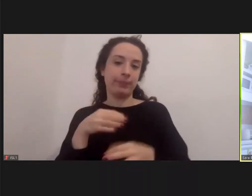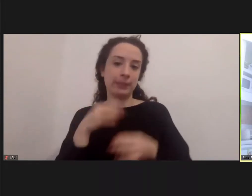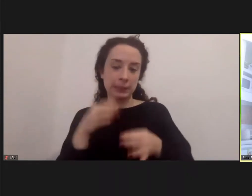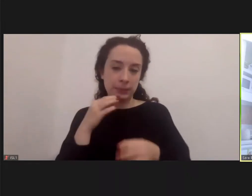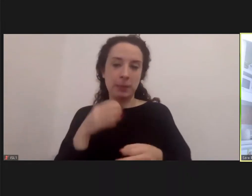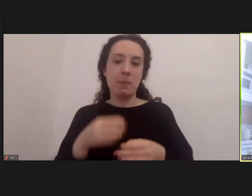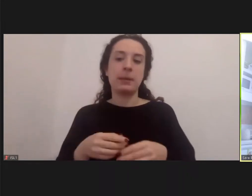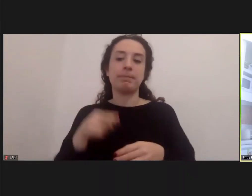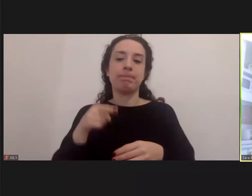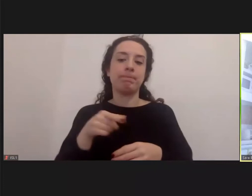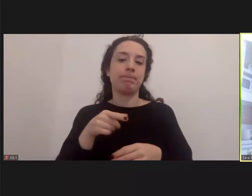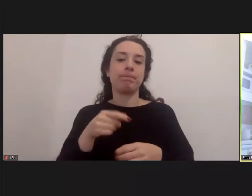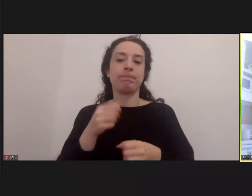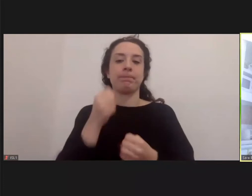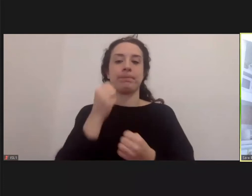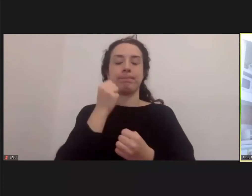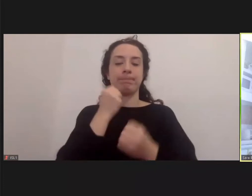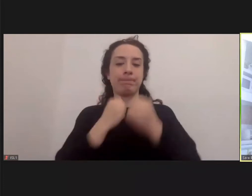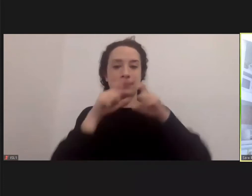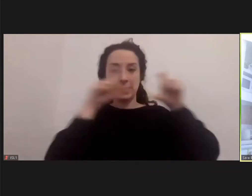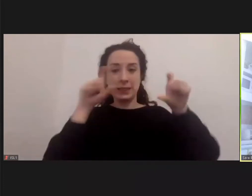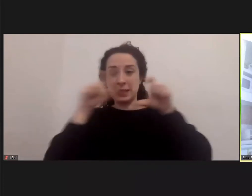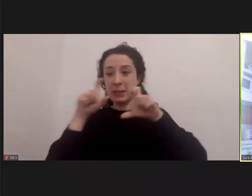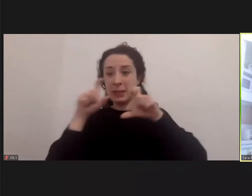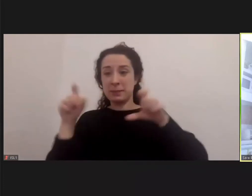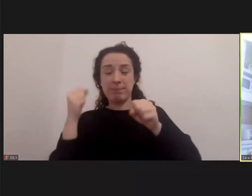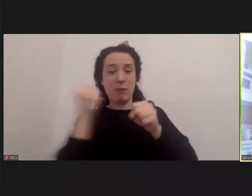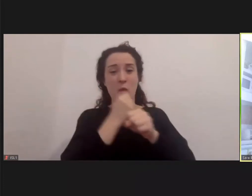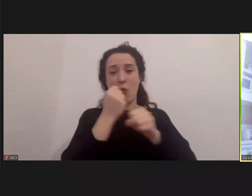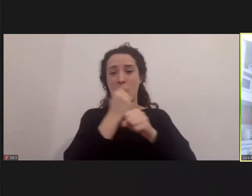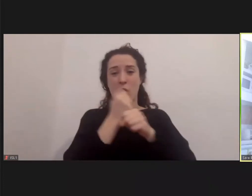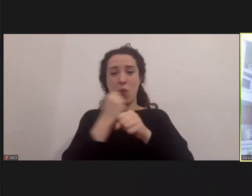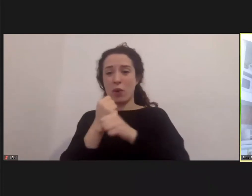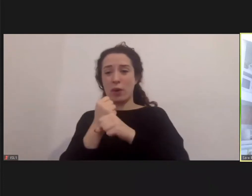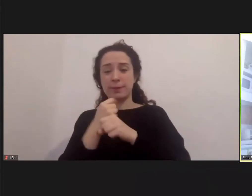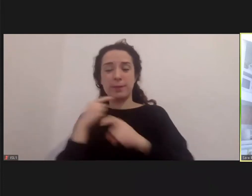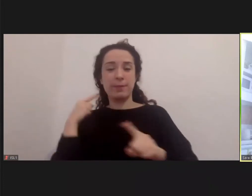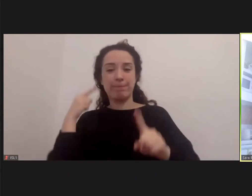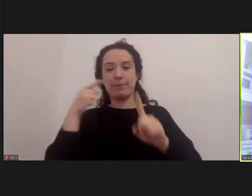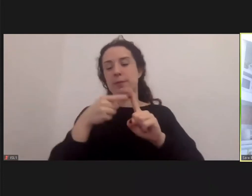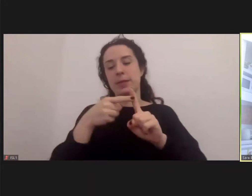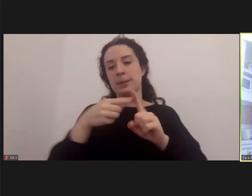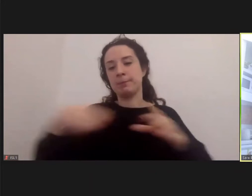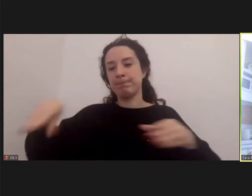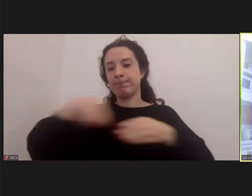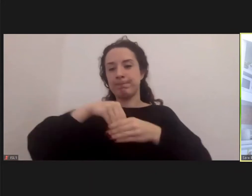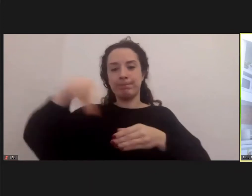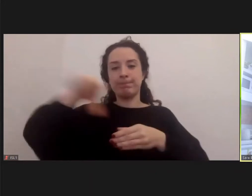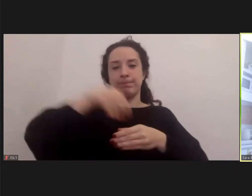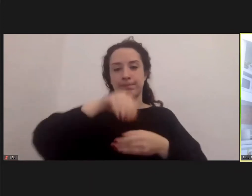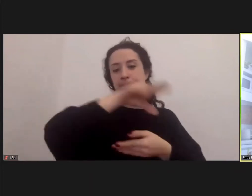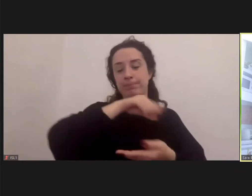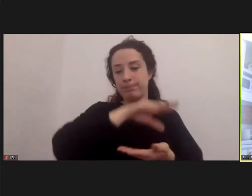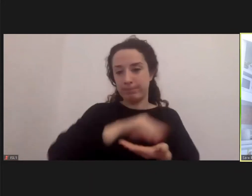economy entities, there are work integration social enterprises, whose focus is particularly